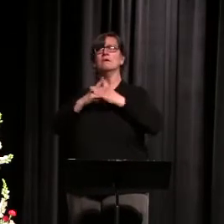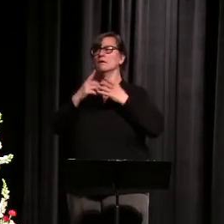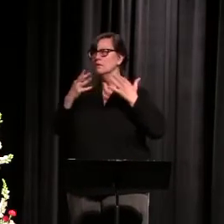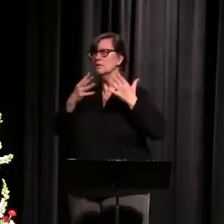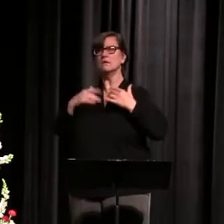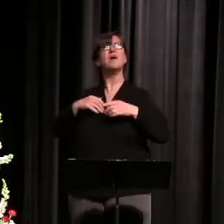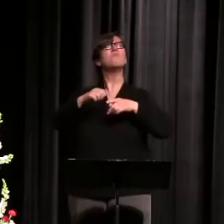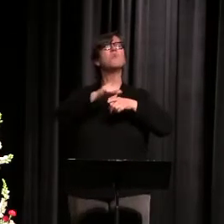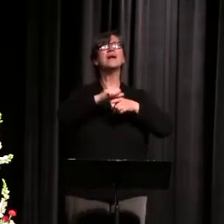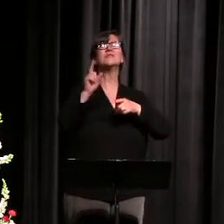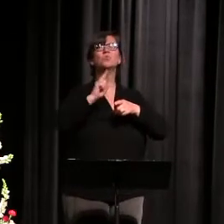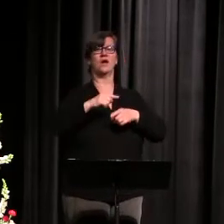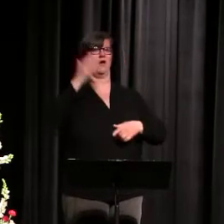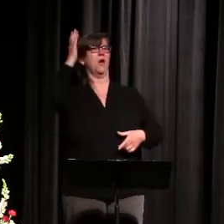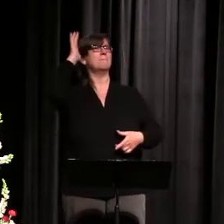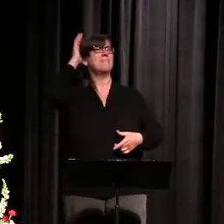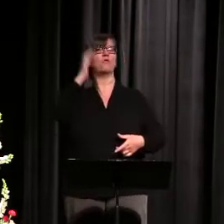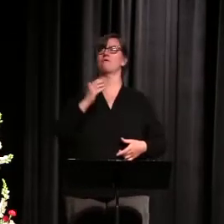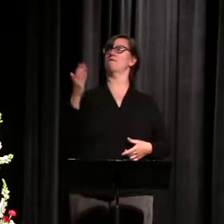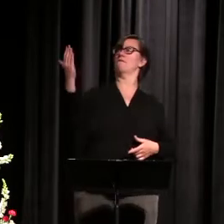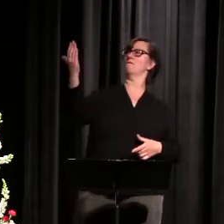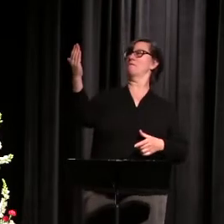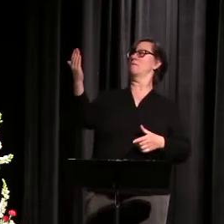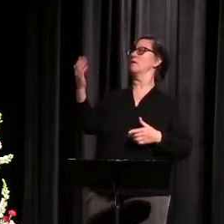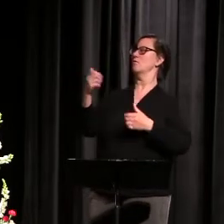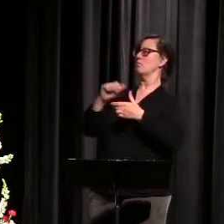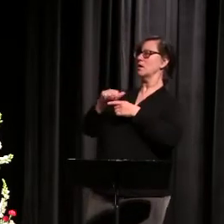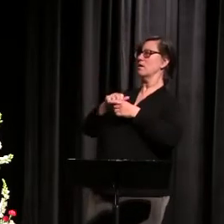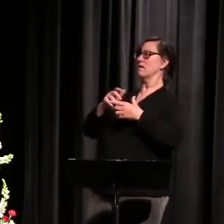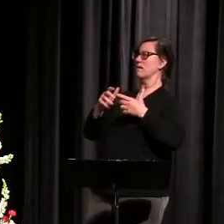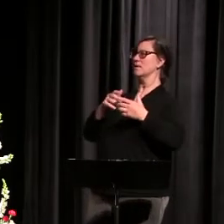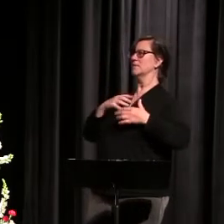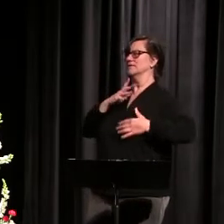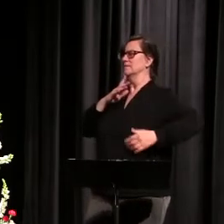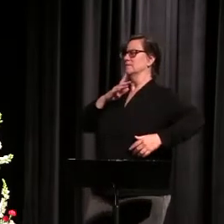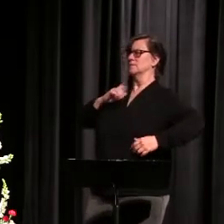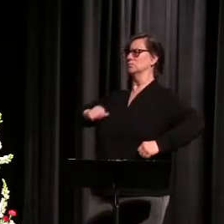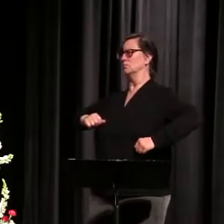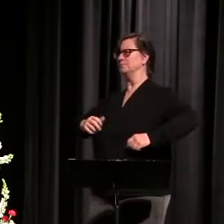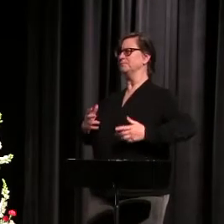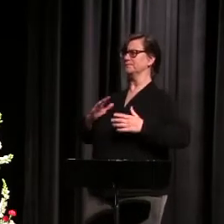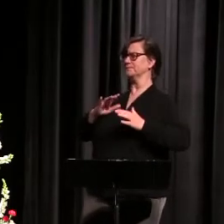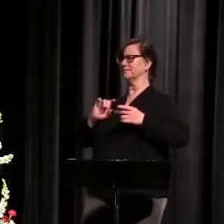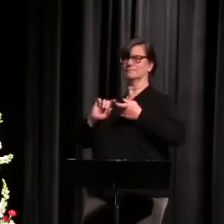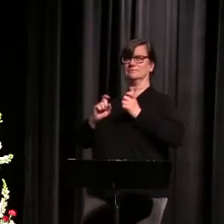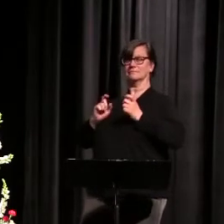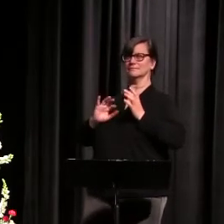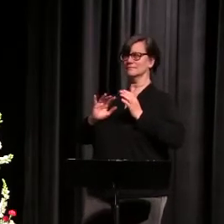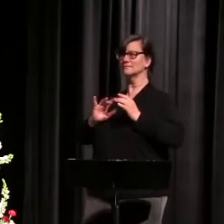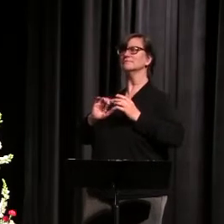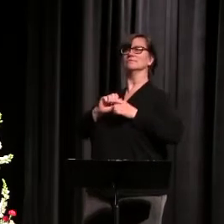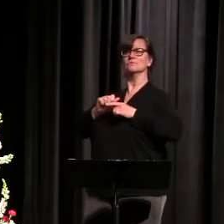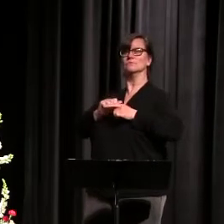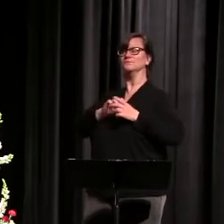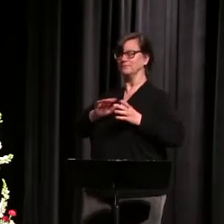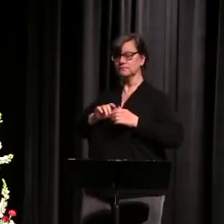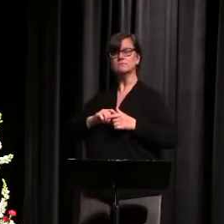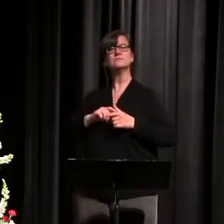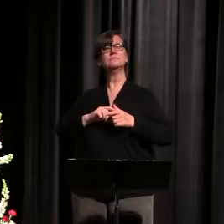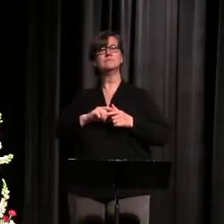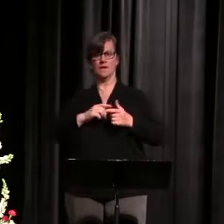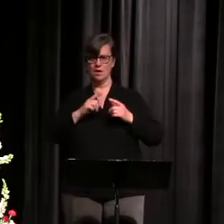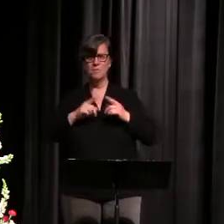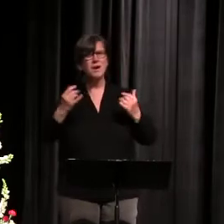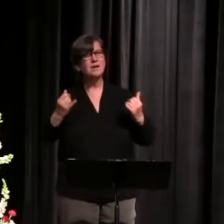the message I want to leave you all with. In my head, it was my speech and my words. Then I thought more about it. I'm just saying these